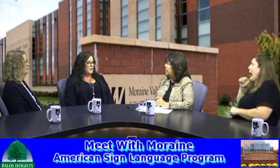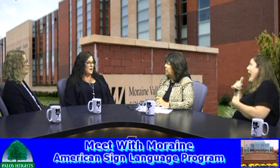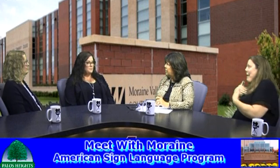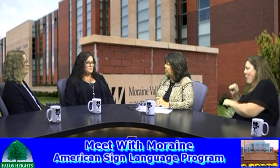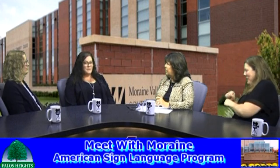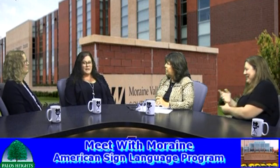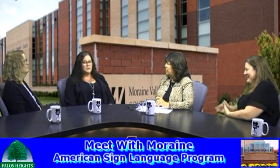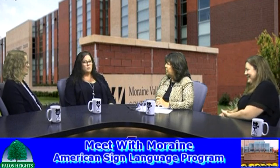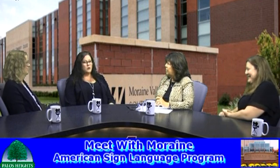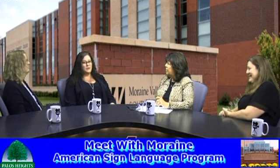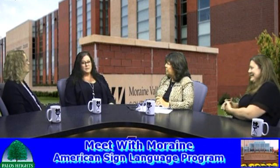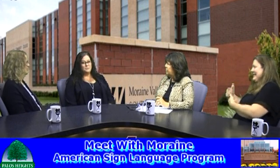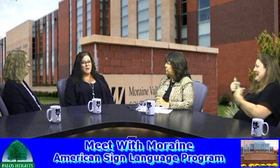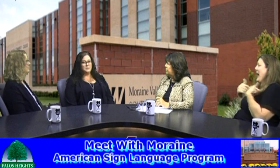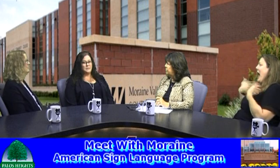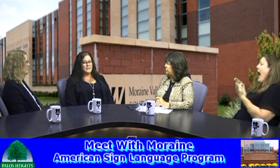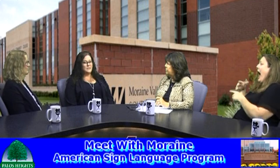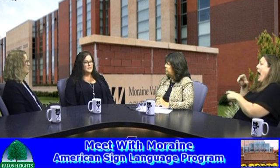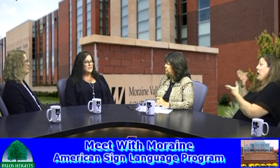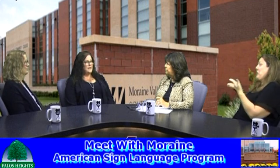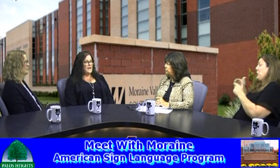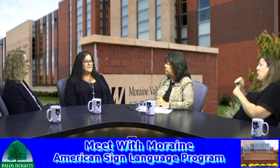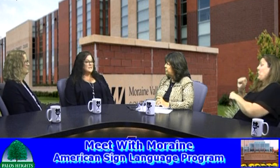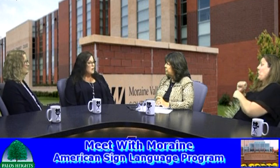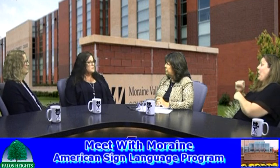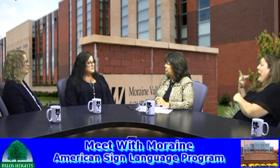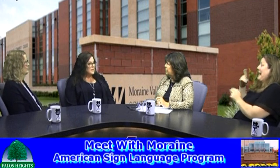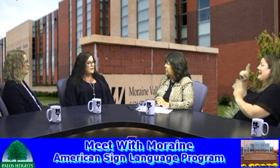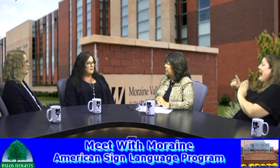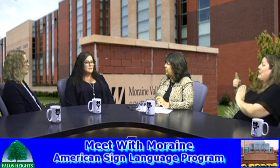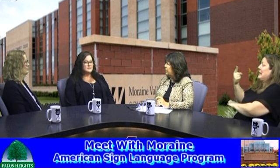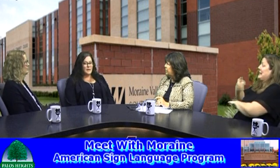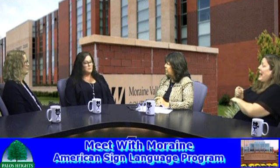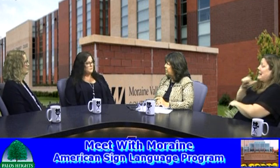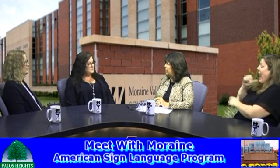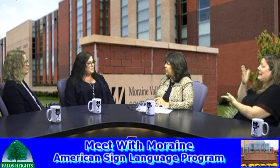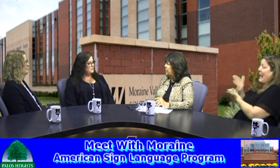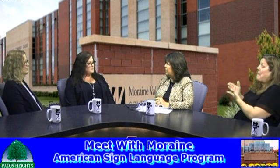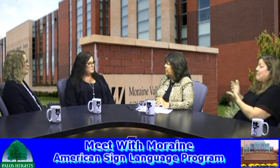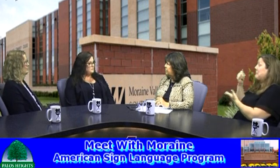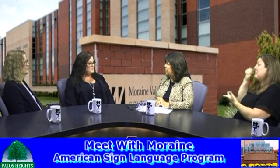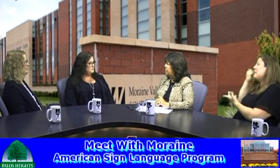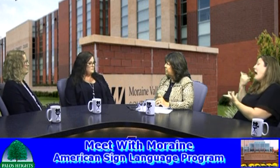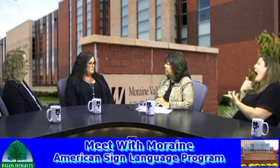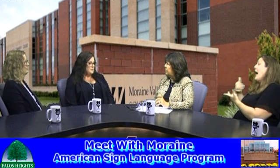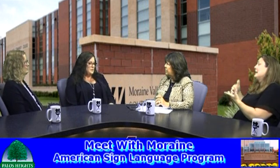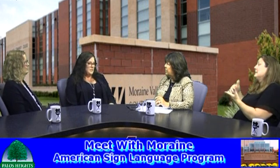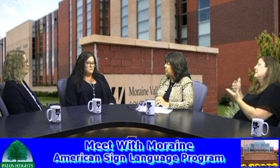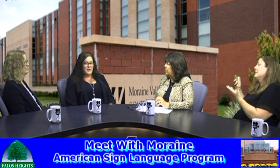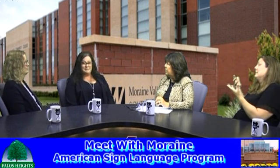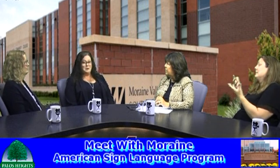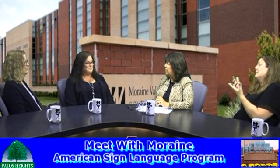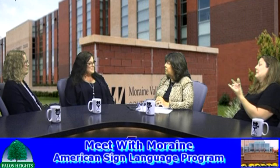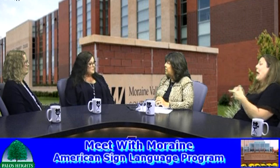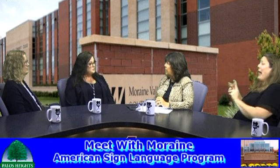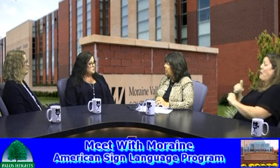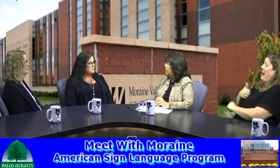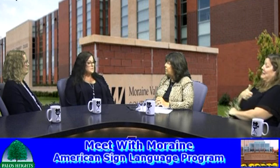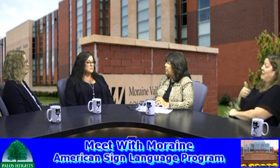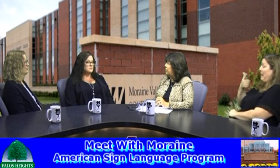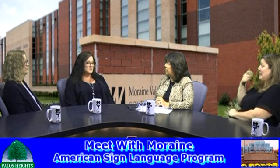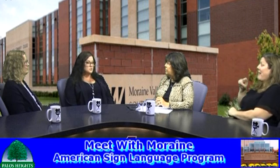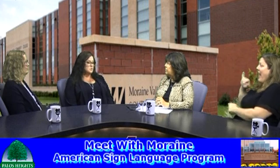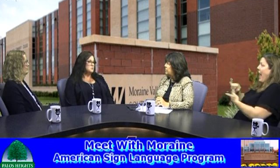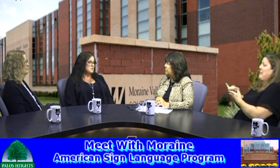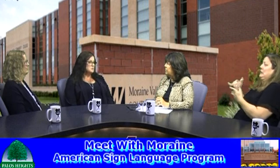Okay. I could work probably 18 hours a day nonstop if I allowed myself to,